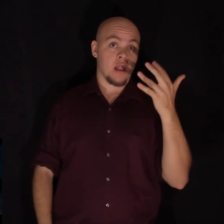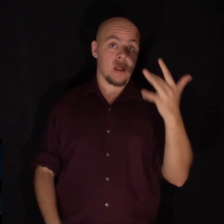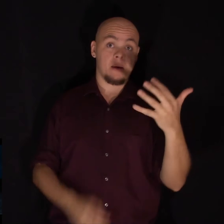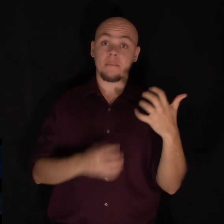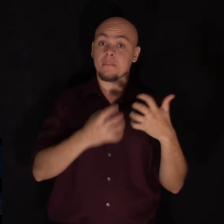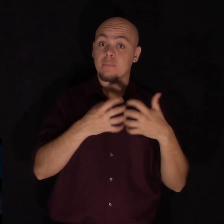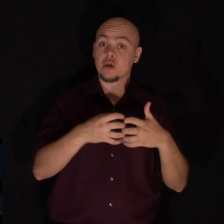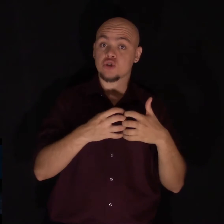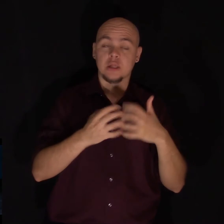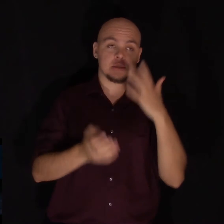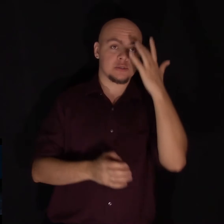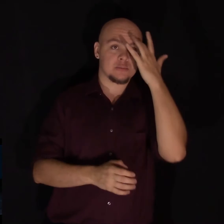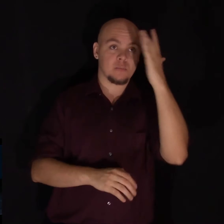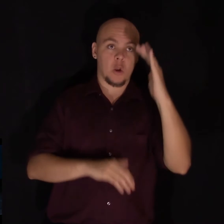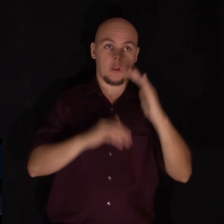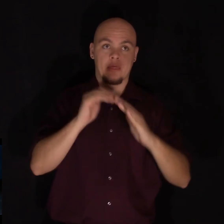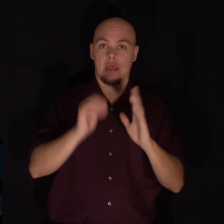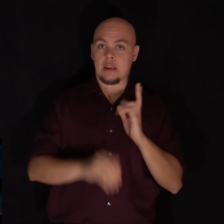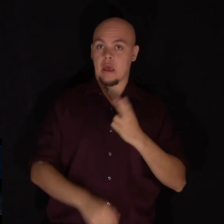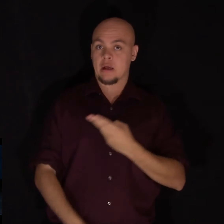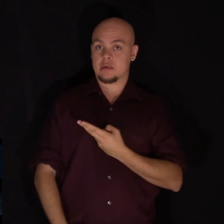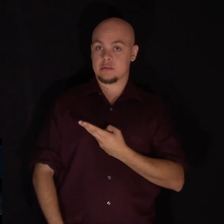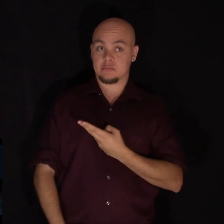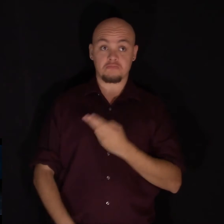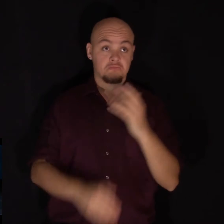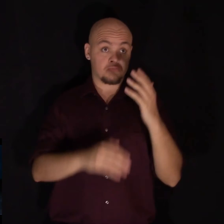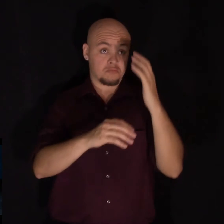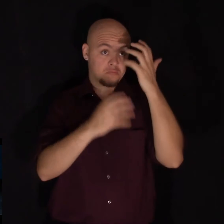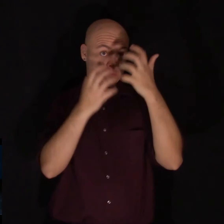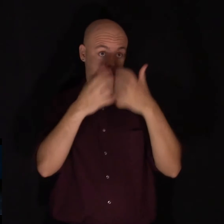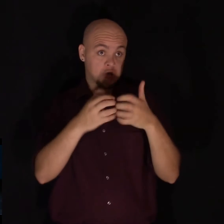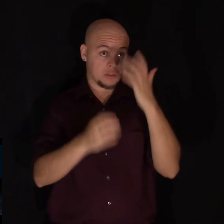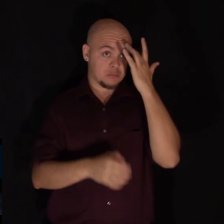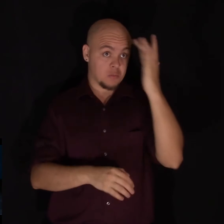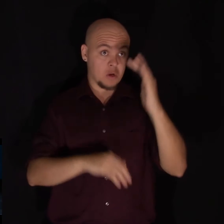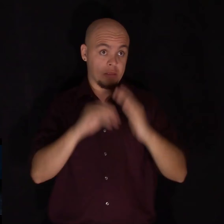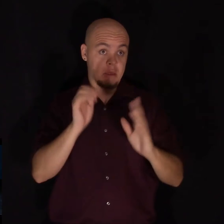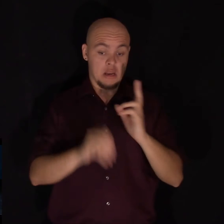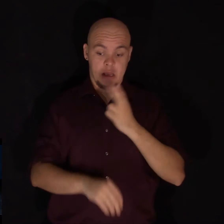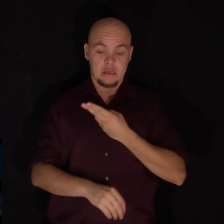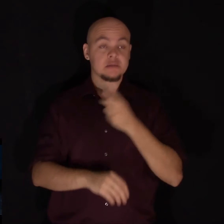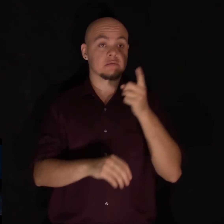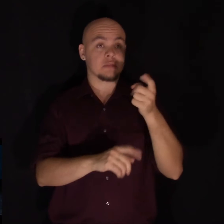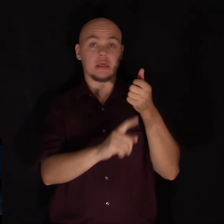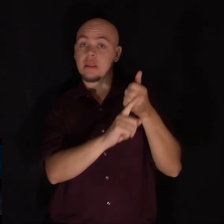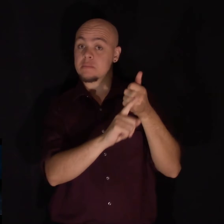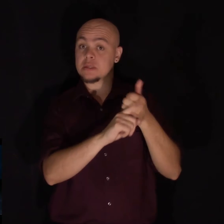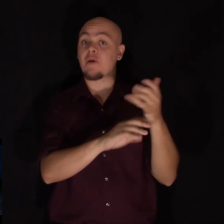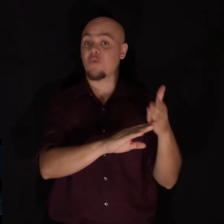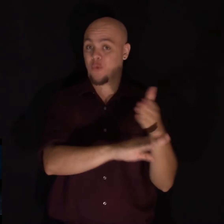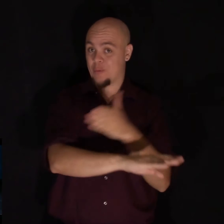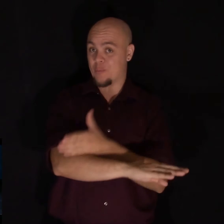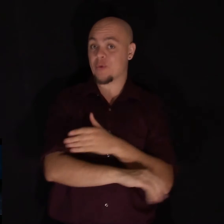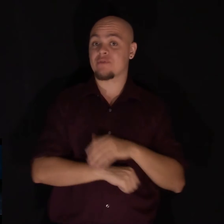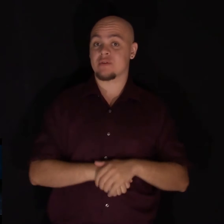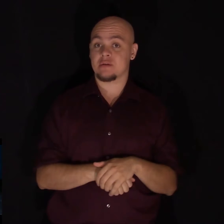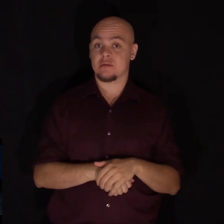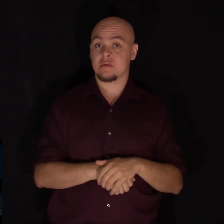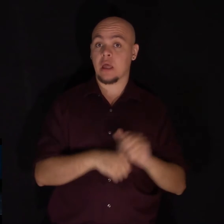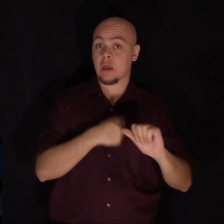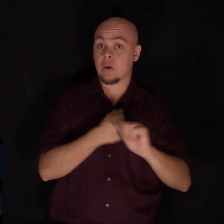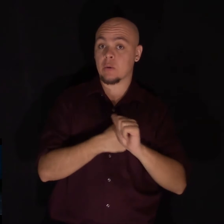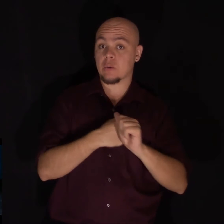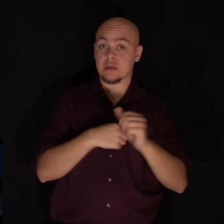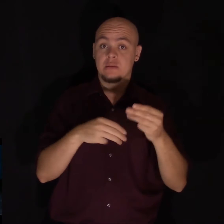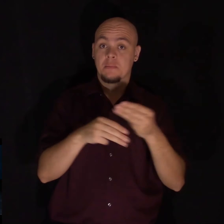that are smarter than we are. And once we have machines that are smarter than we are, they will begin to improve themselves. And then we risk what the